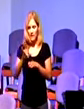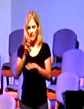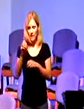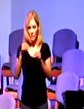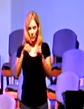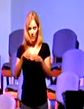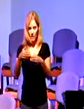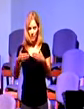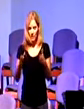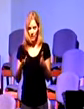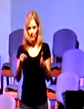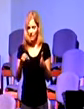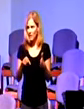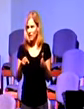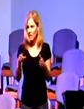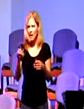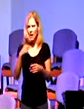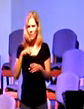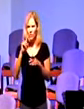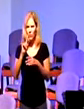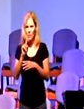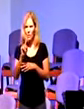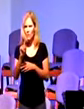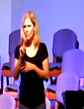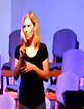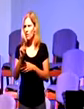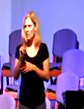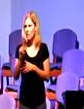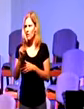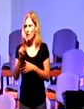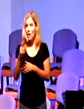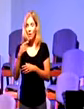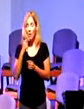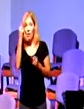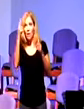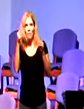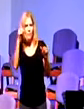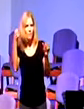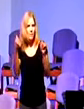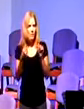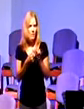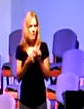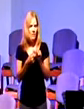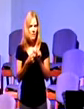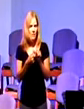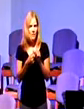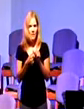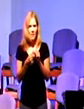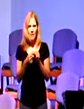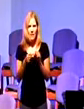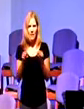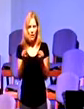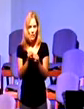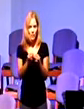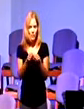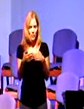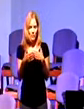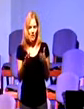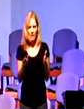box. And just walking through there, I suddenly remembered receiving an Operation Christmas Child